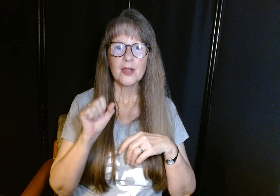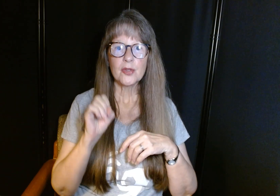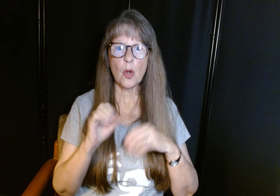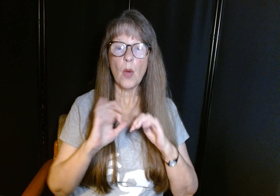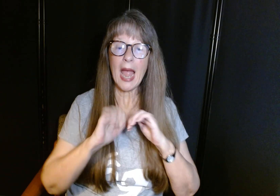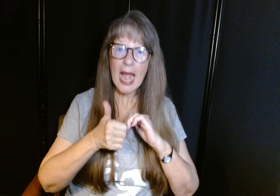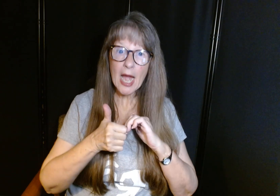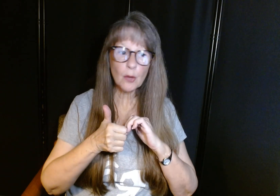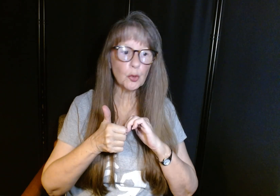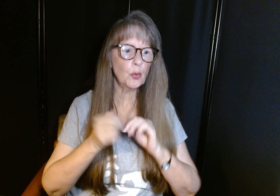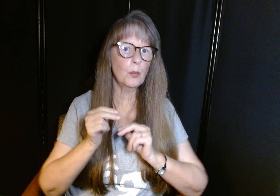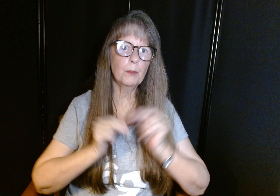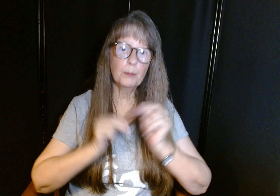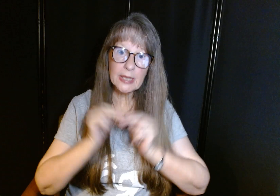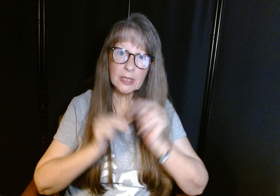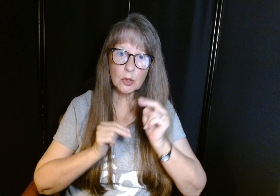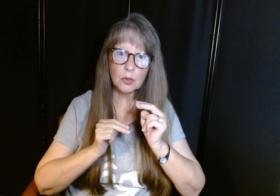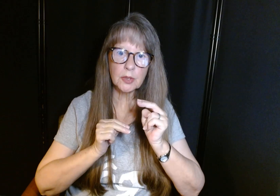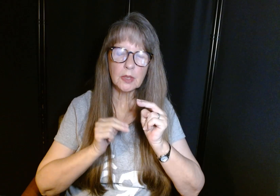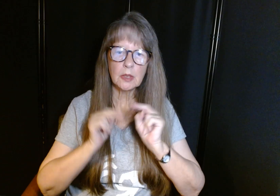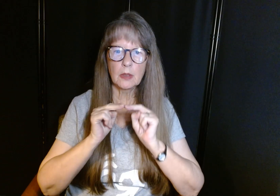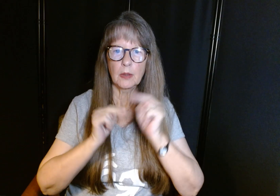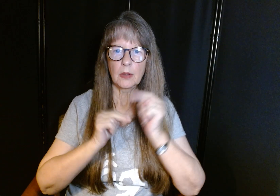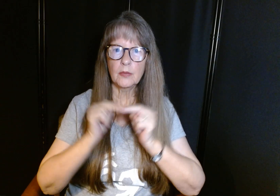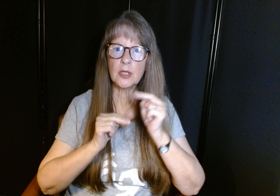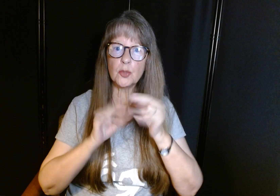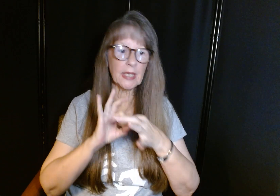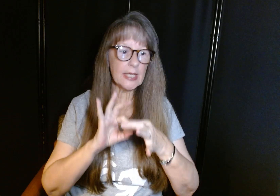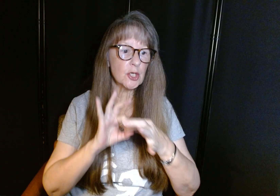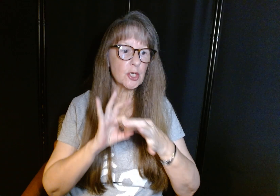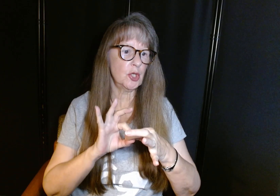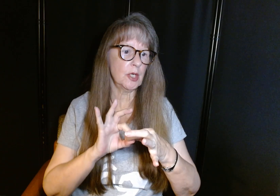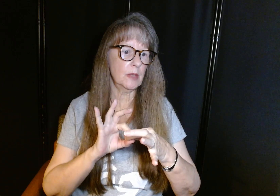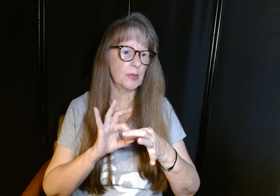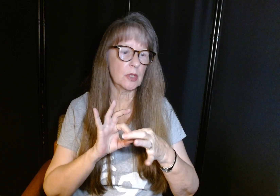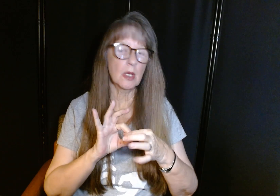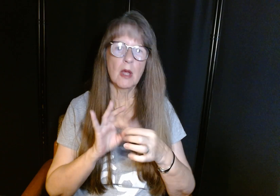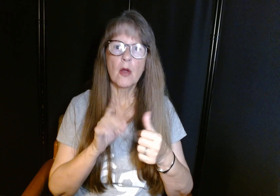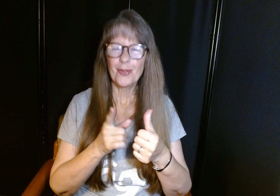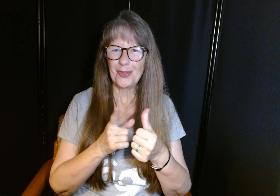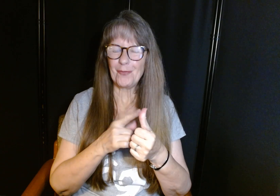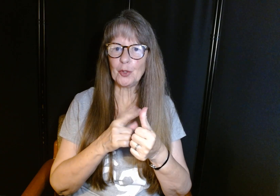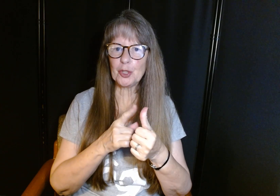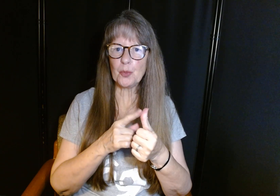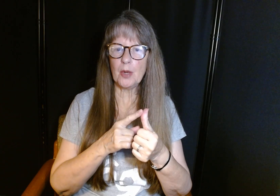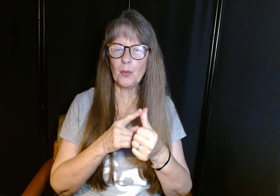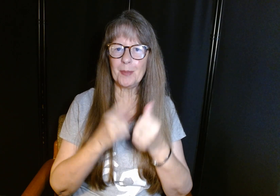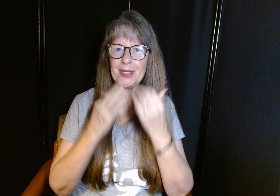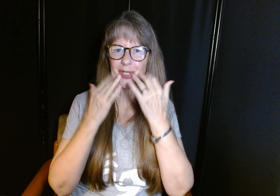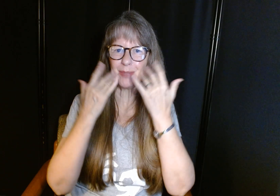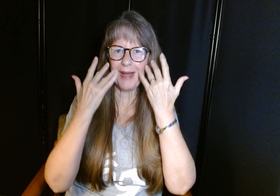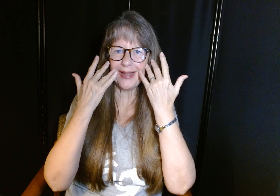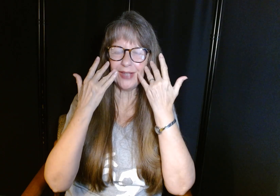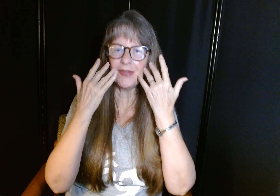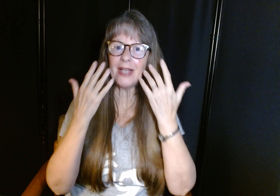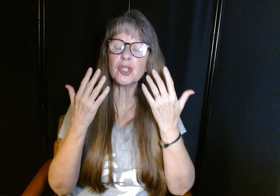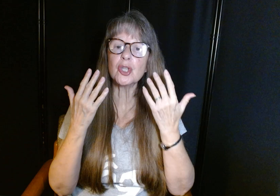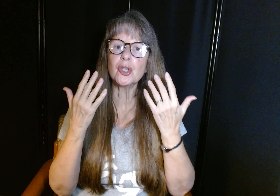So how you build these relationships, the first one would be to smile. And this